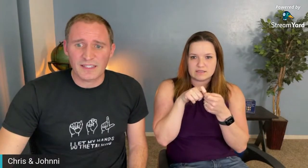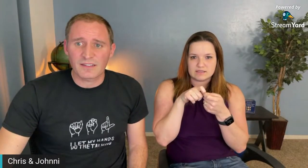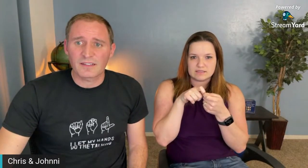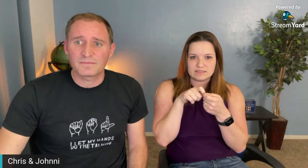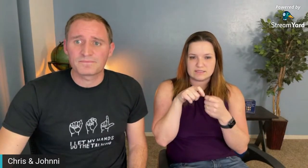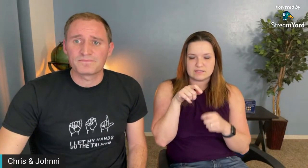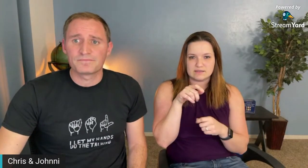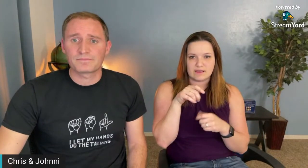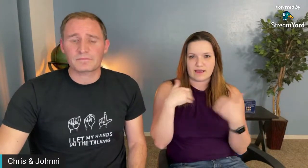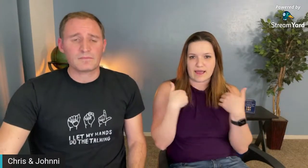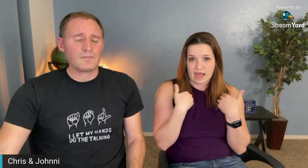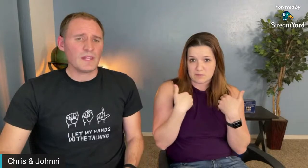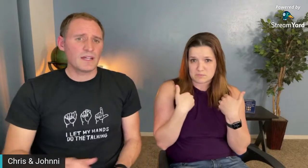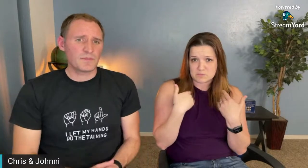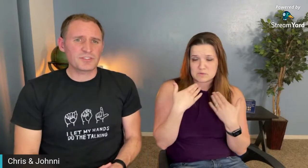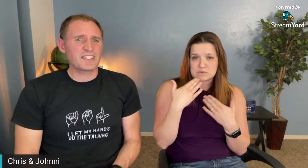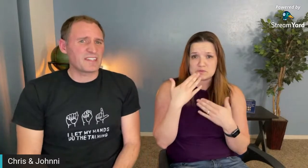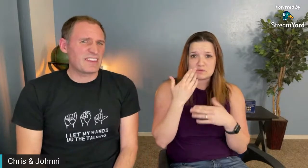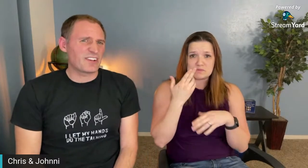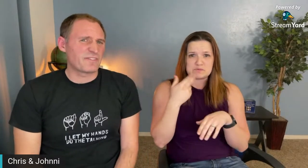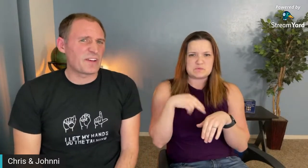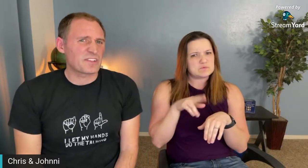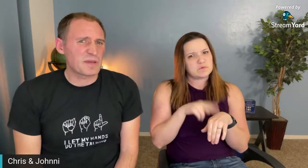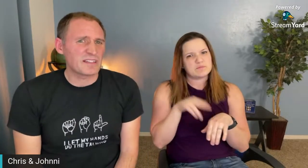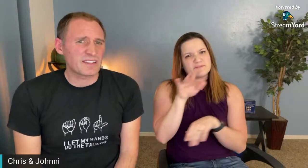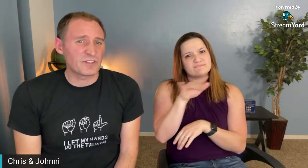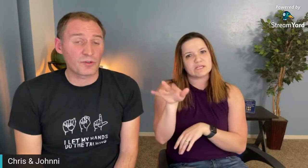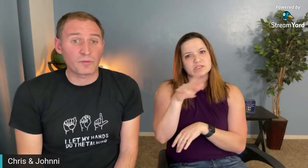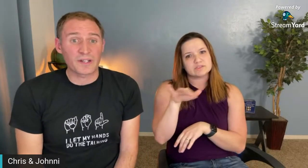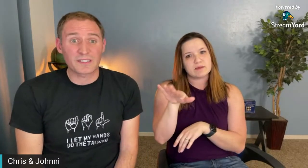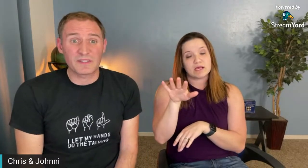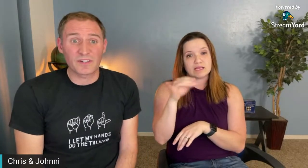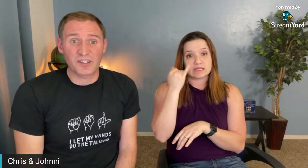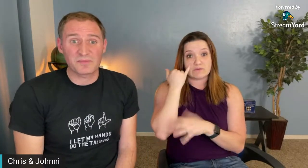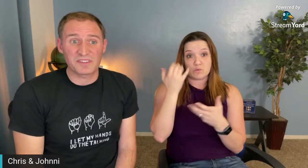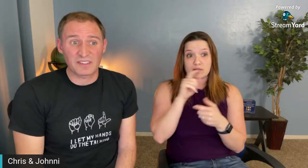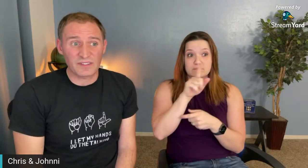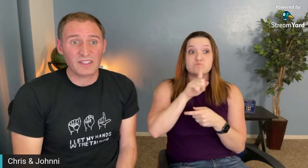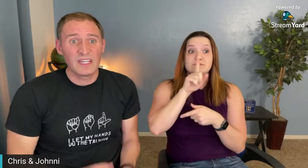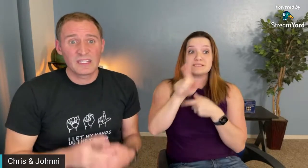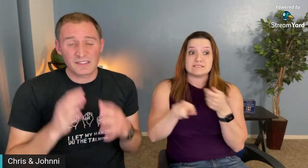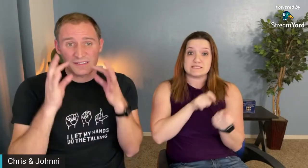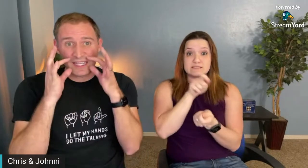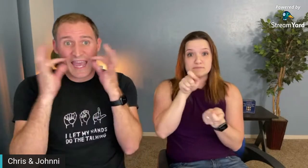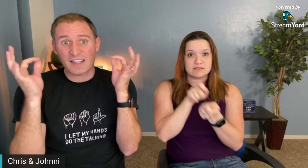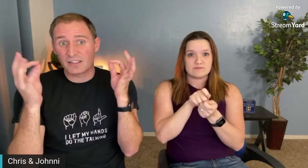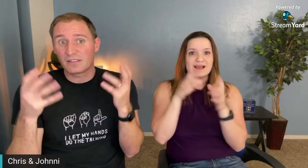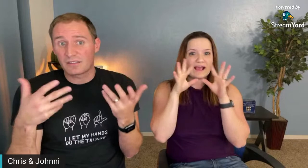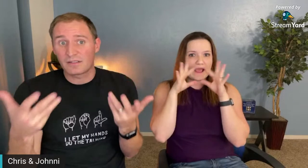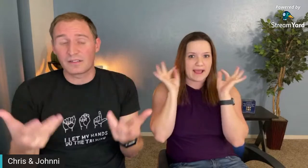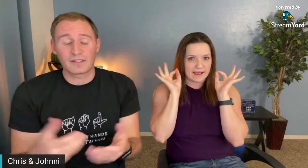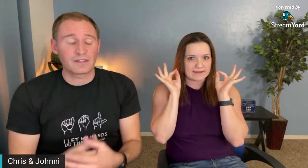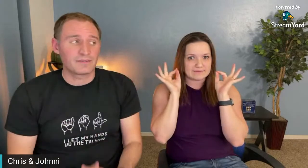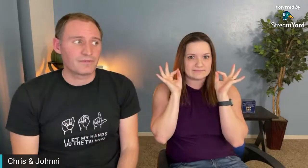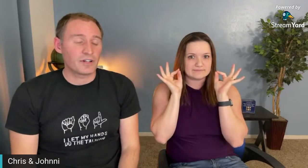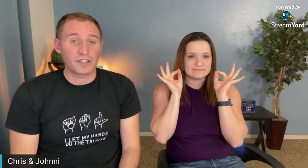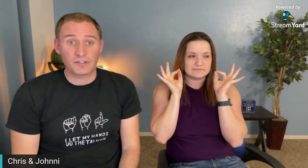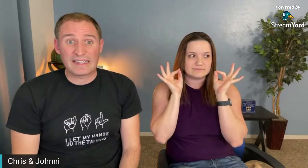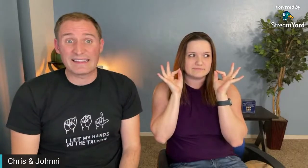down. Usually they're fingerspelled if you want to be very specific, because cat could fall under a lot